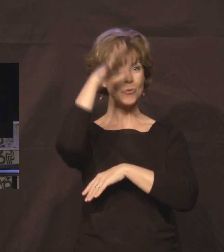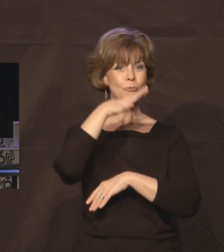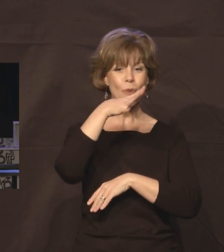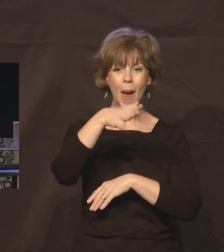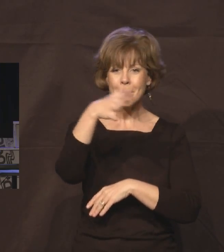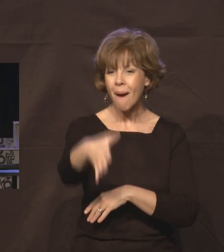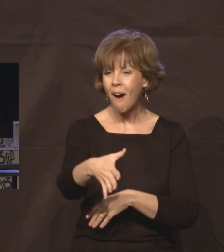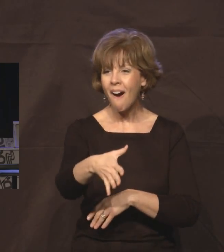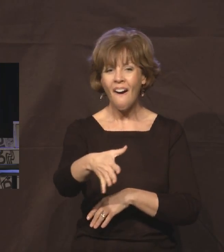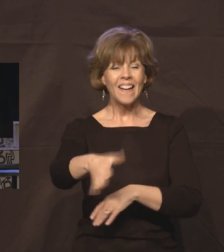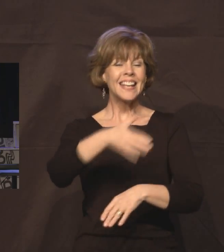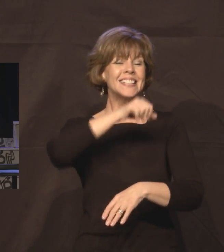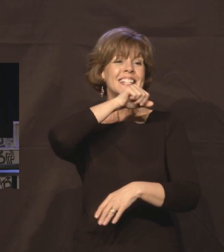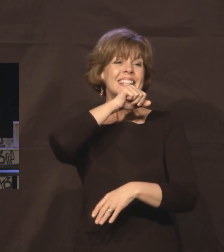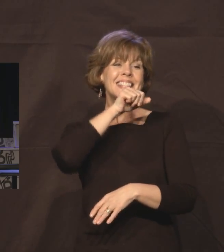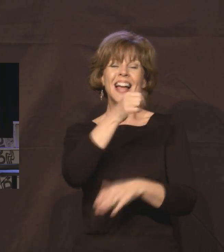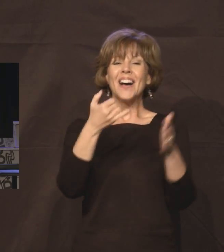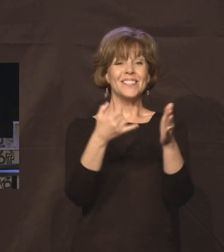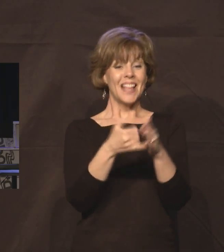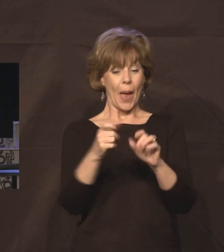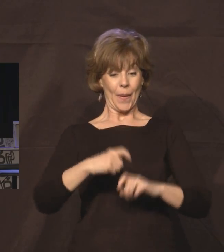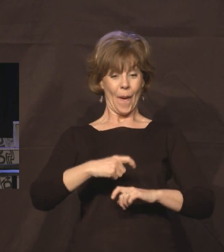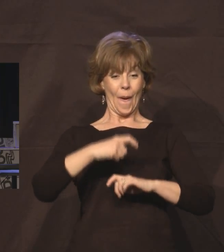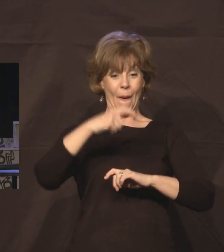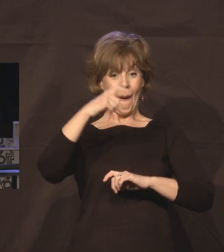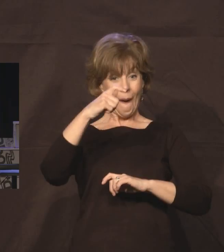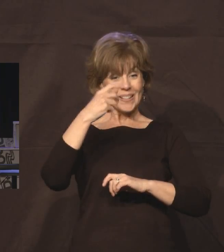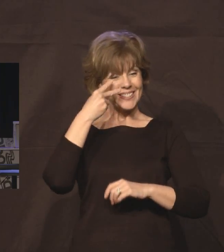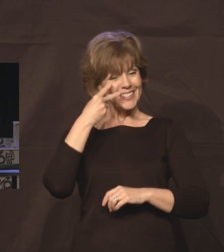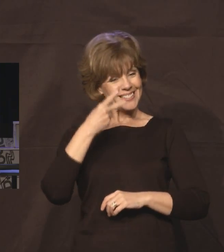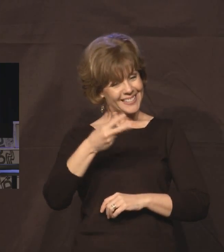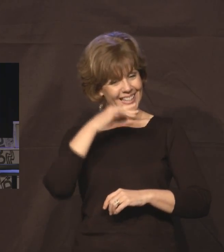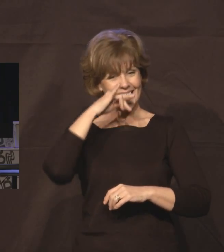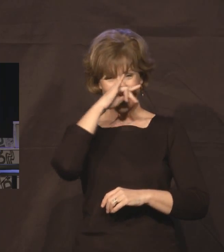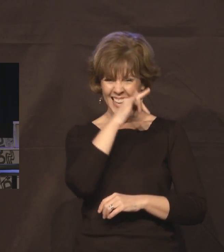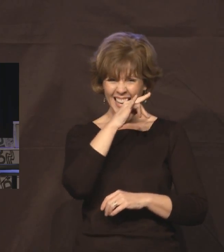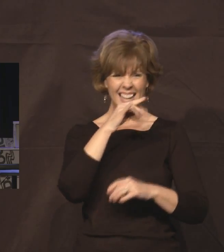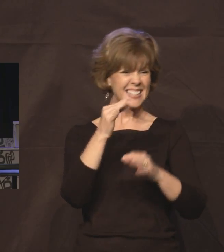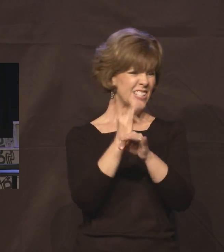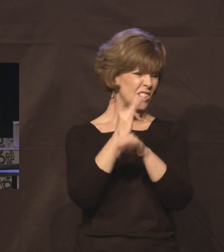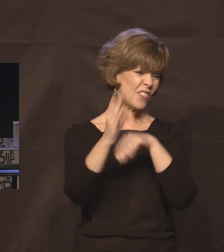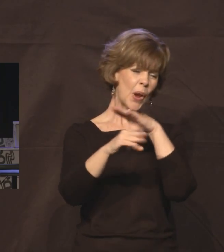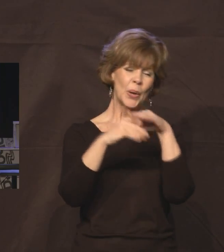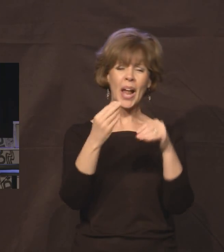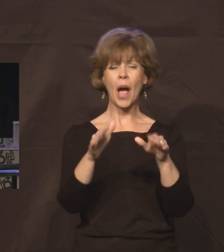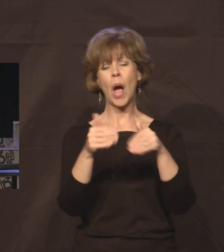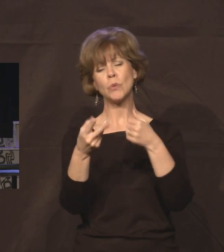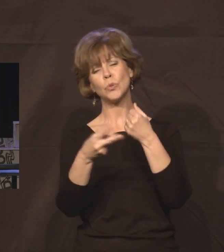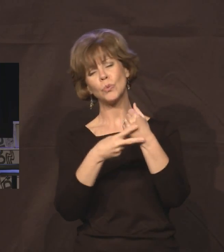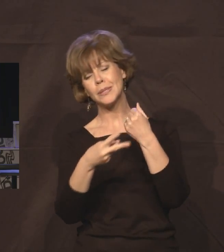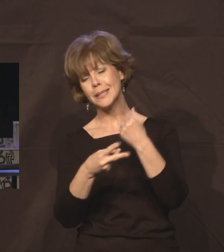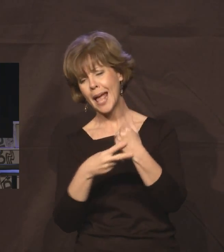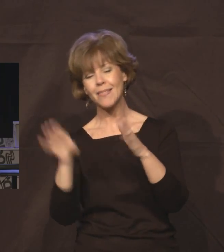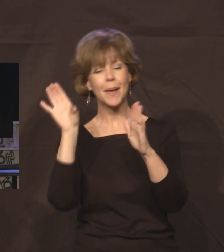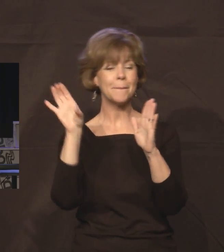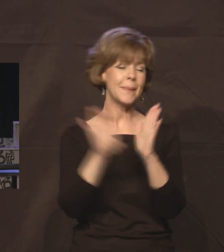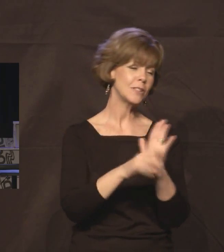right? She loves it because all of a sudden now she's got like a window into their life. She's figured out how to save all the pictures. I know she's showing people. It's